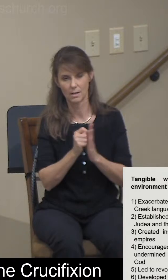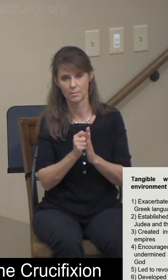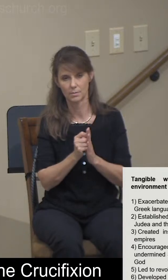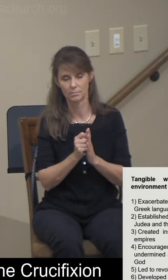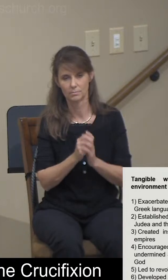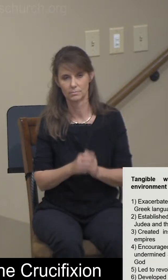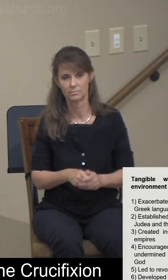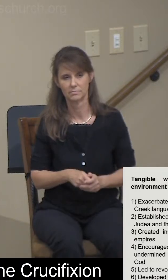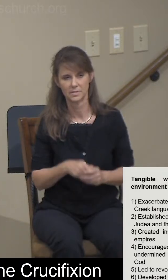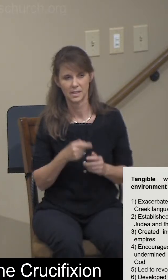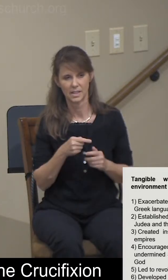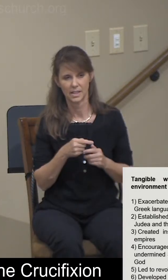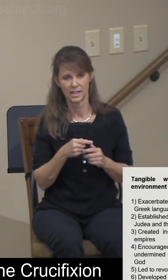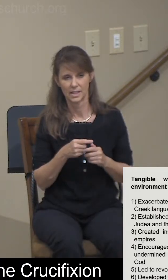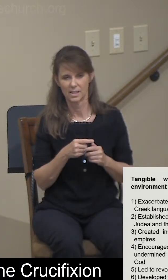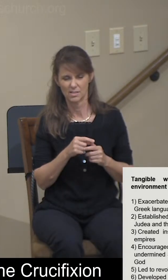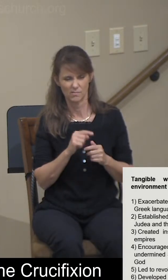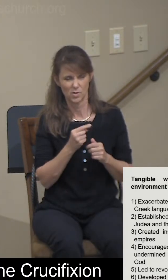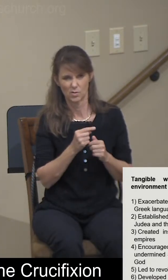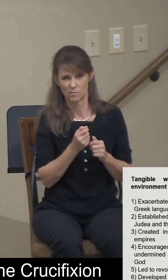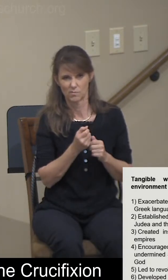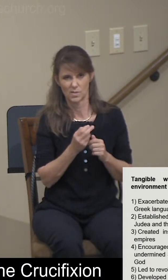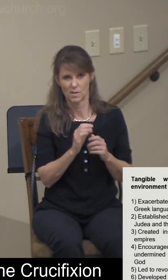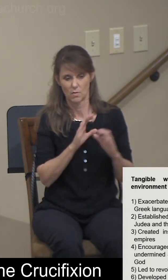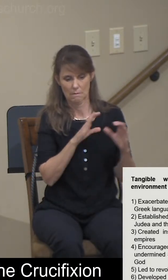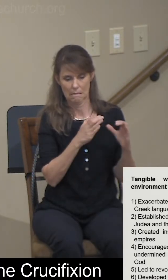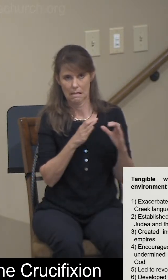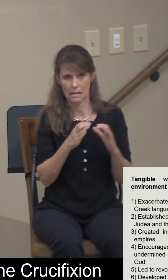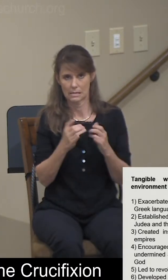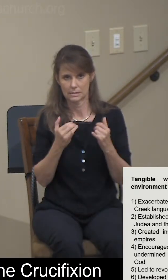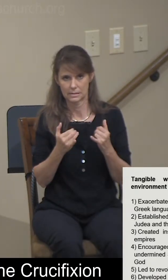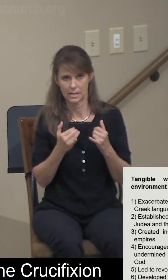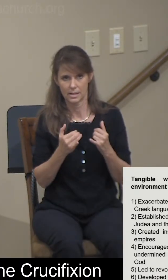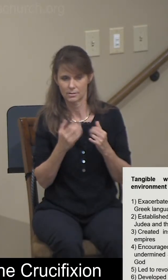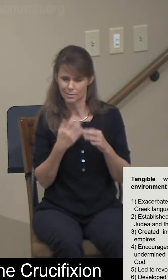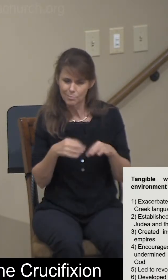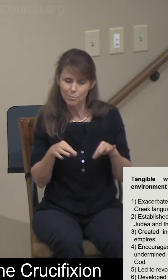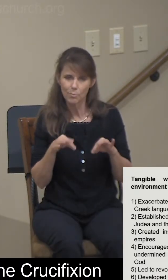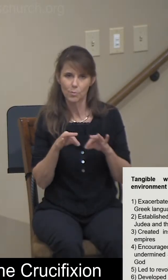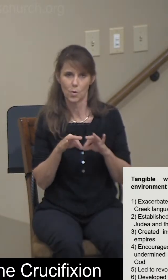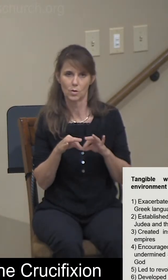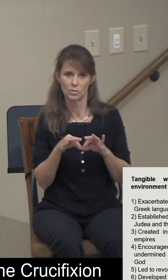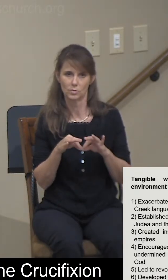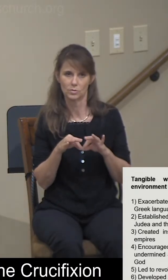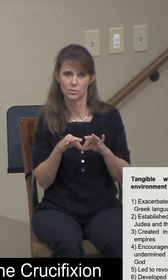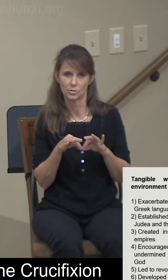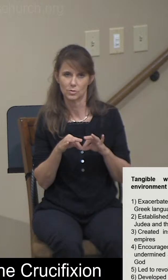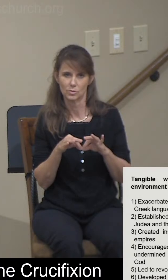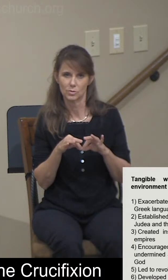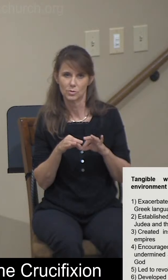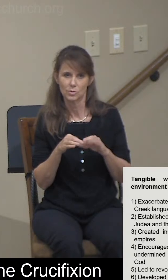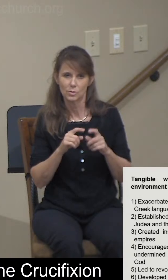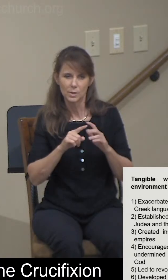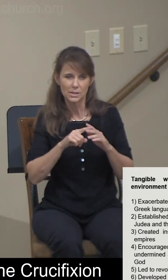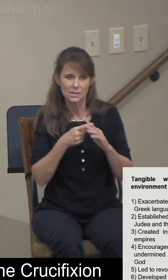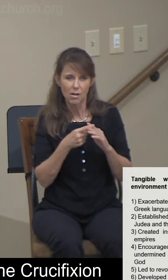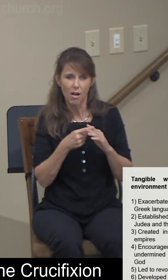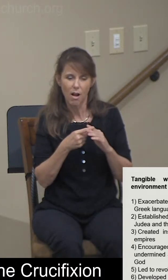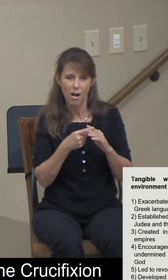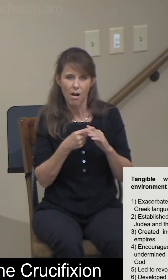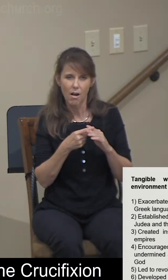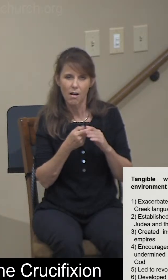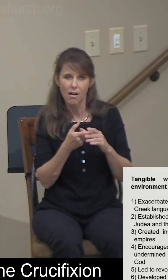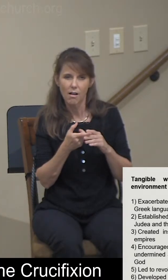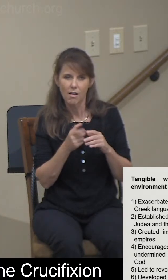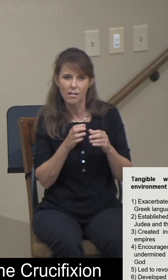few lectures, these first few classes here are really important for us as we begin to assemble these puzzle pieces